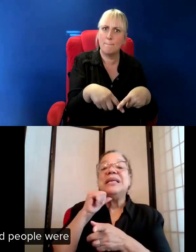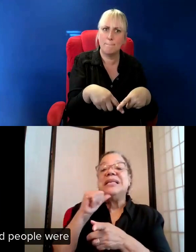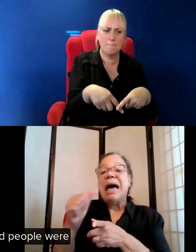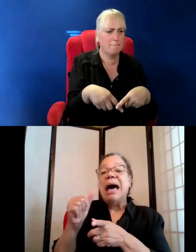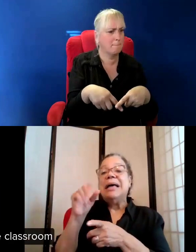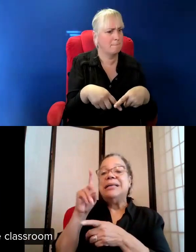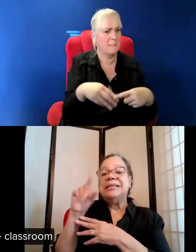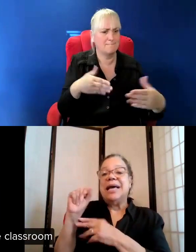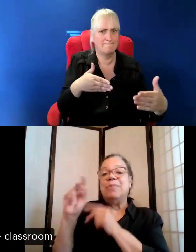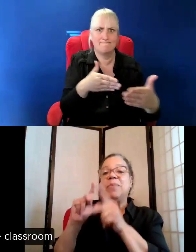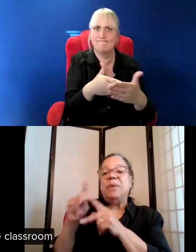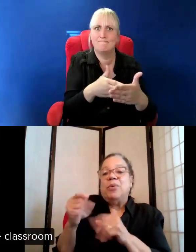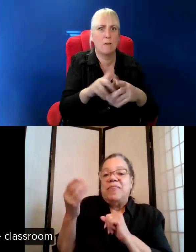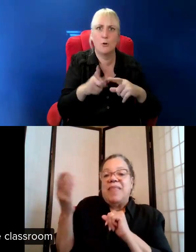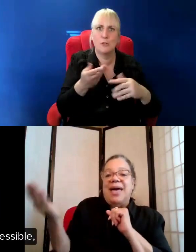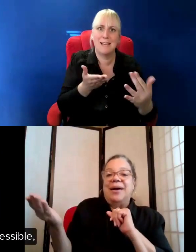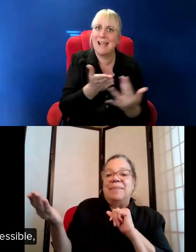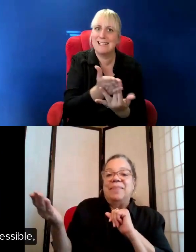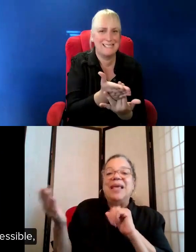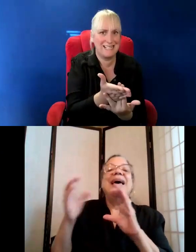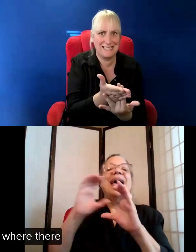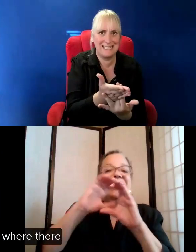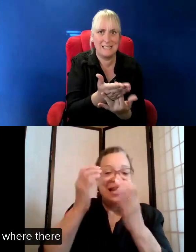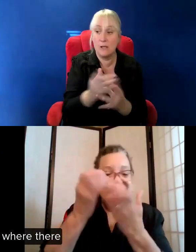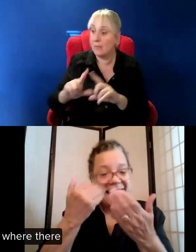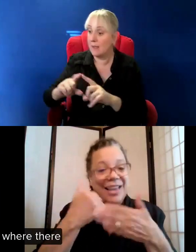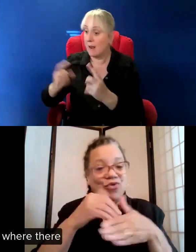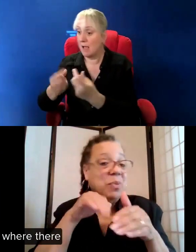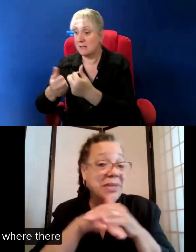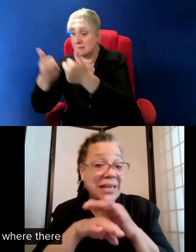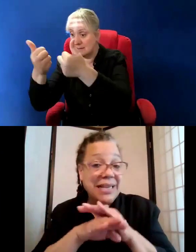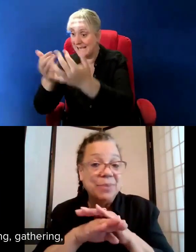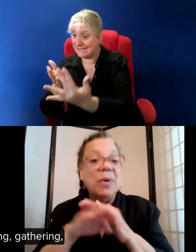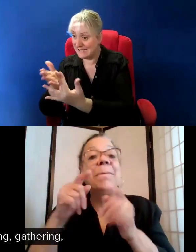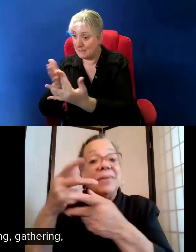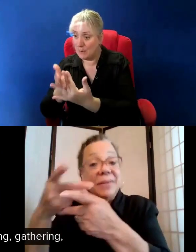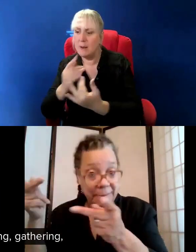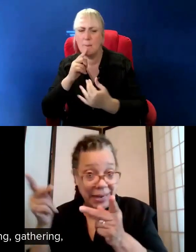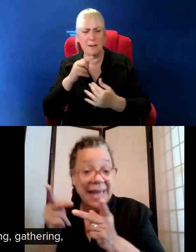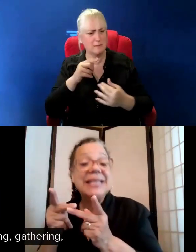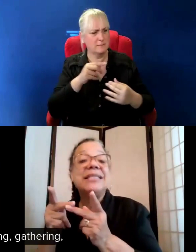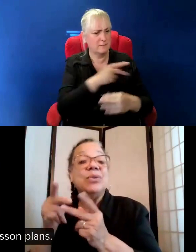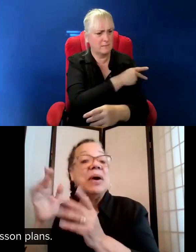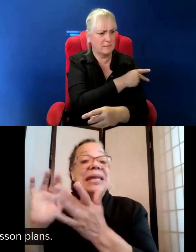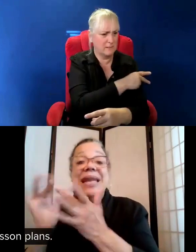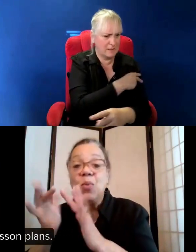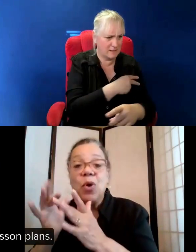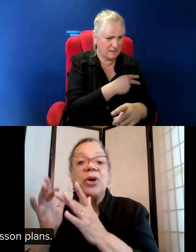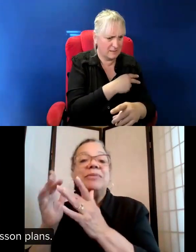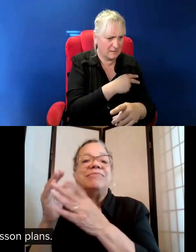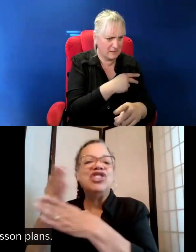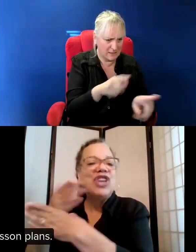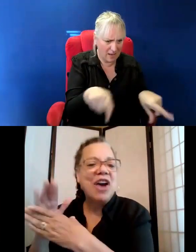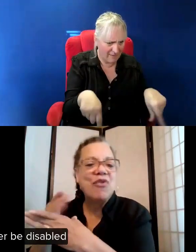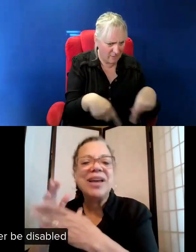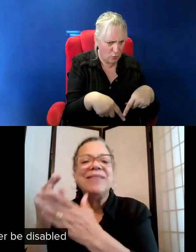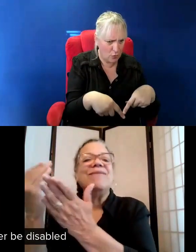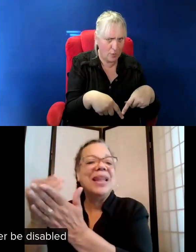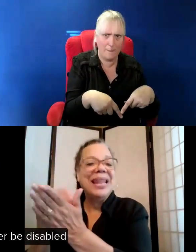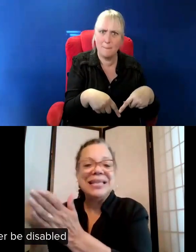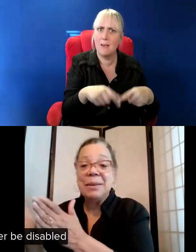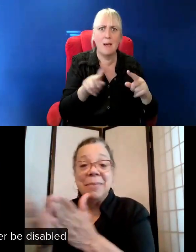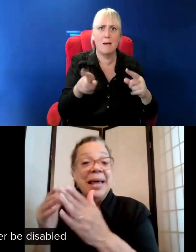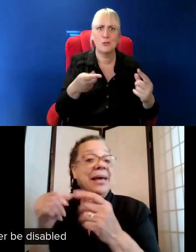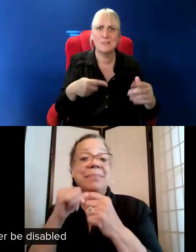people were, and that the classroom was accessible, but the place where there was networking, gathering, sharing of lesson plans, why